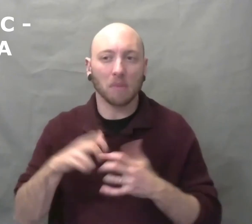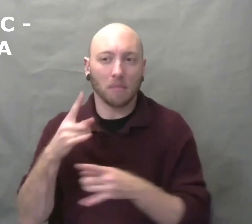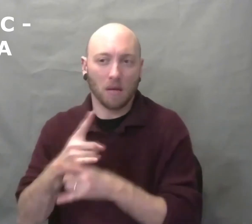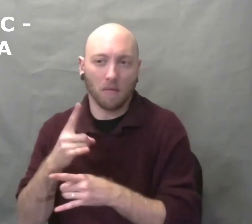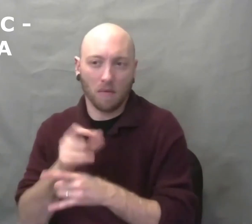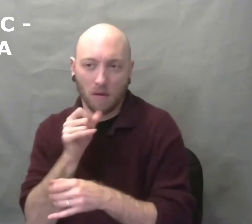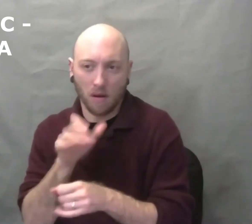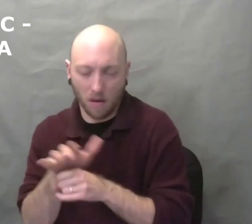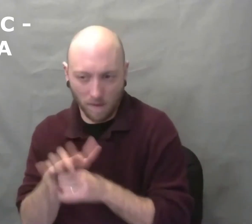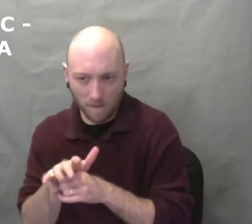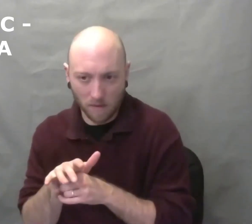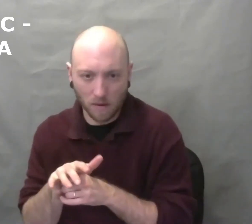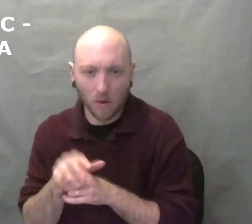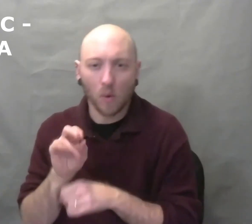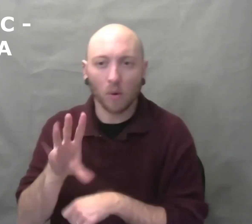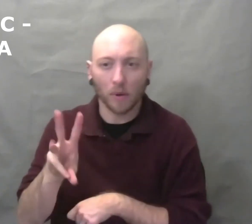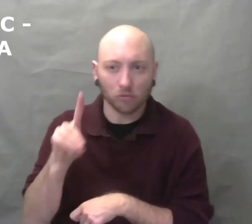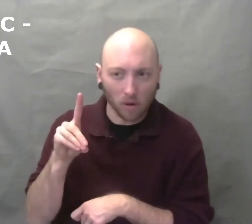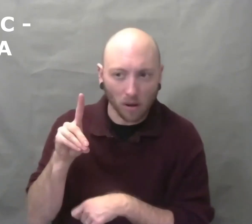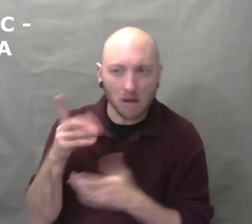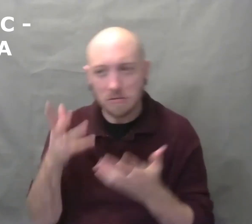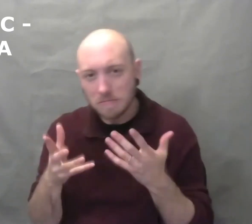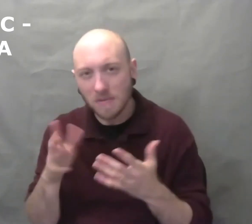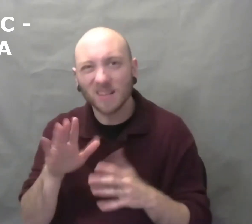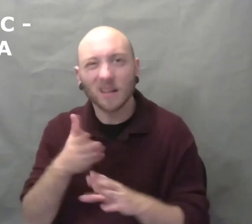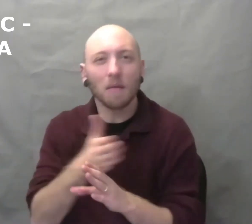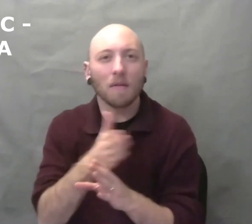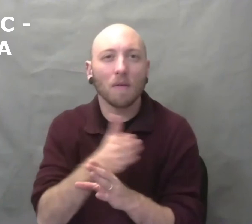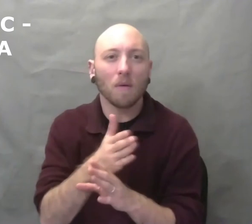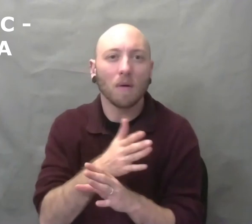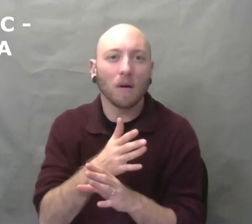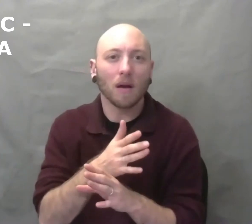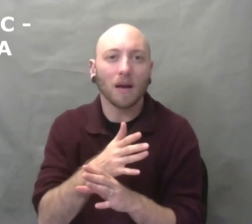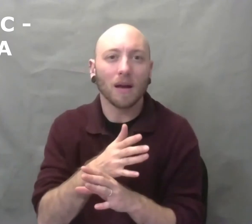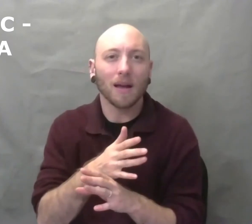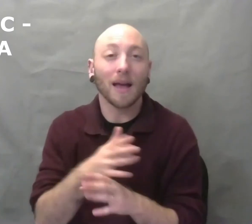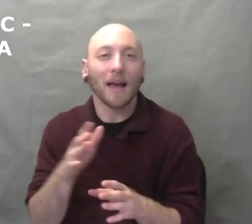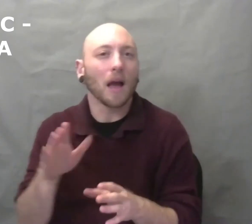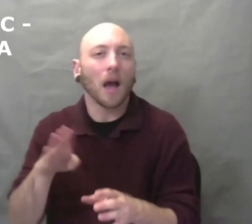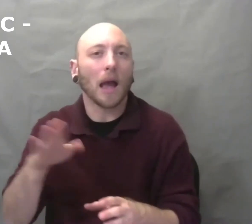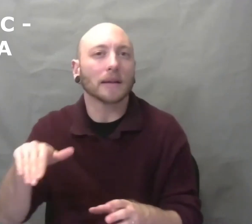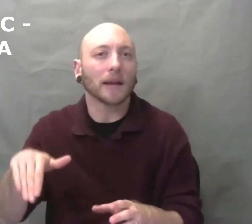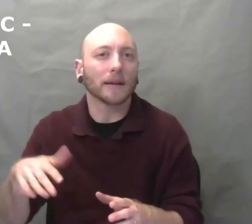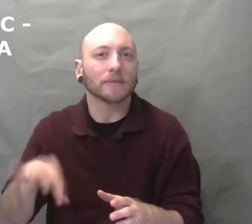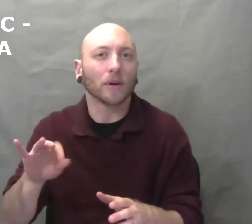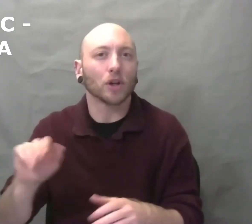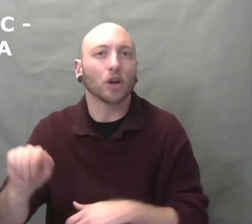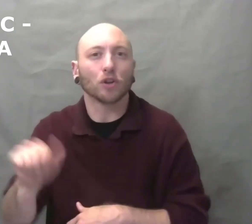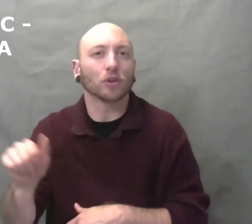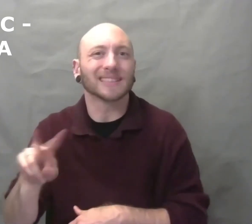was withdrawing. So let's go back to drinking. This is before I was trying to seek another second opinion, and it wasn't for another week that went by, and then my headaches got worse,